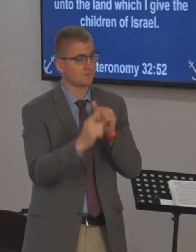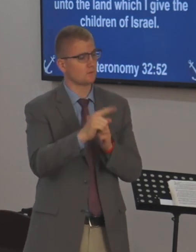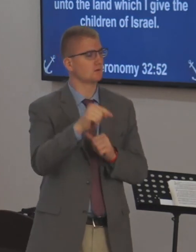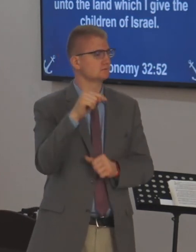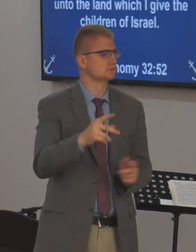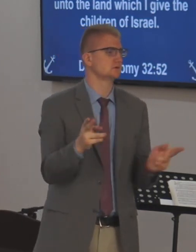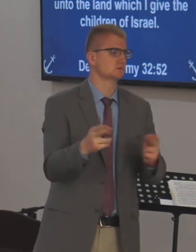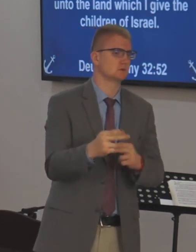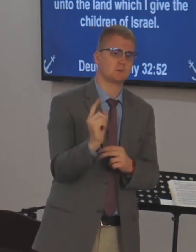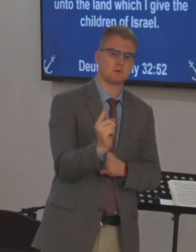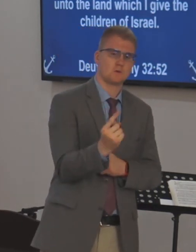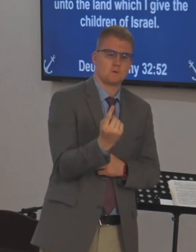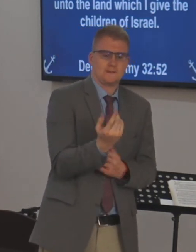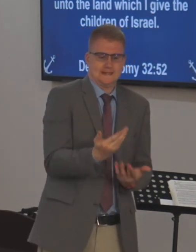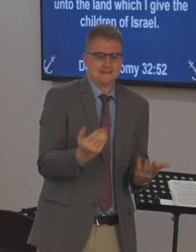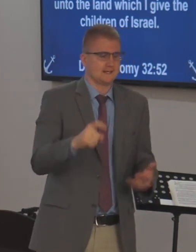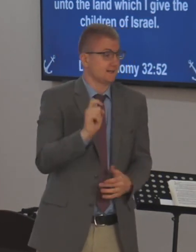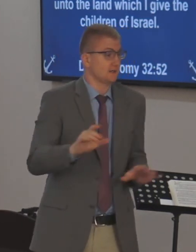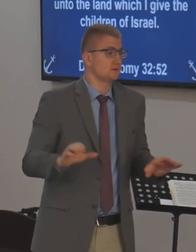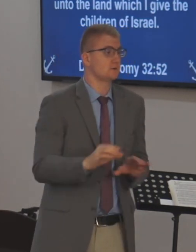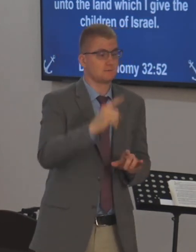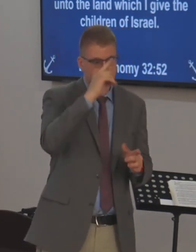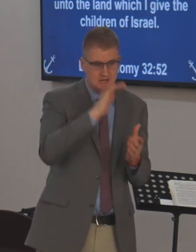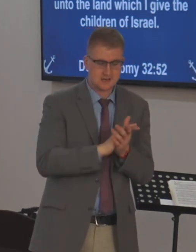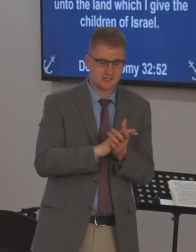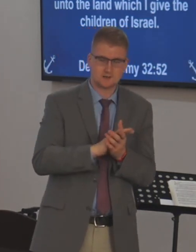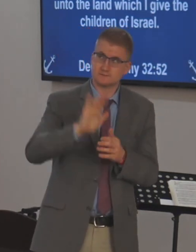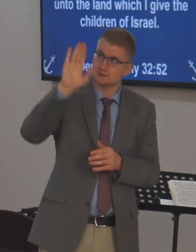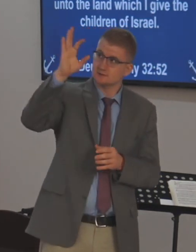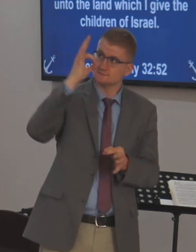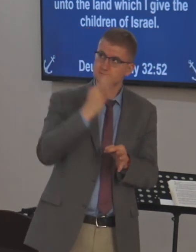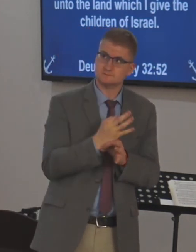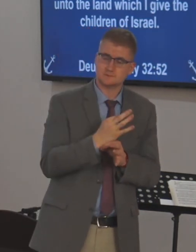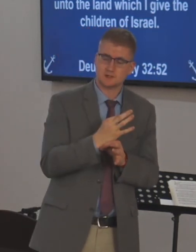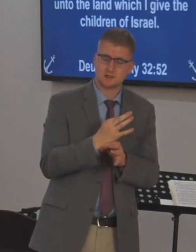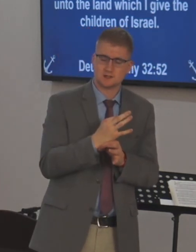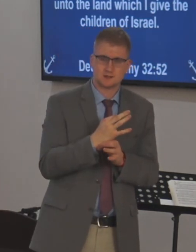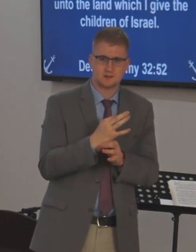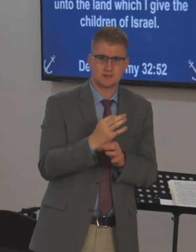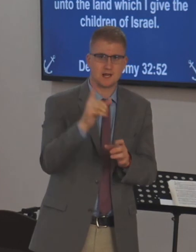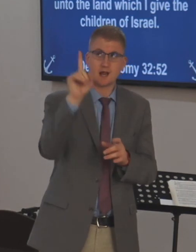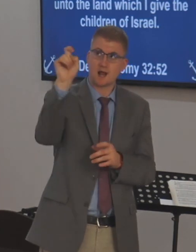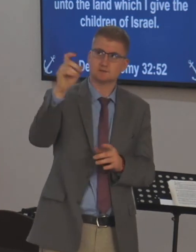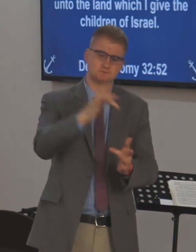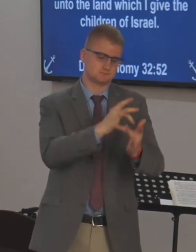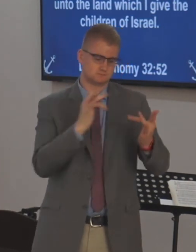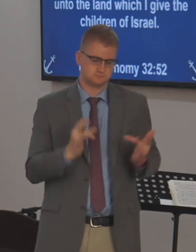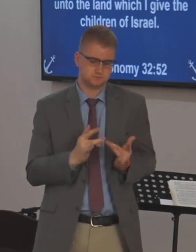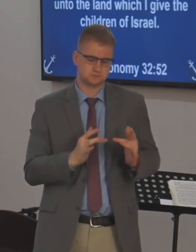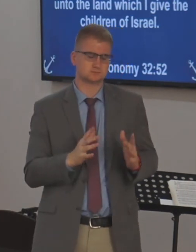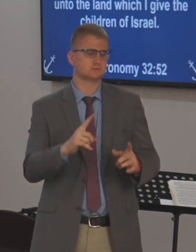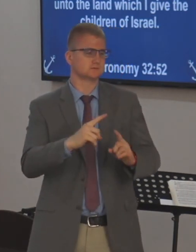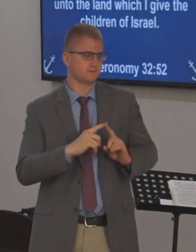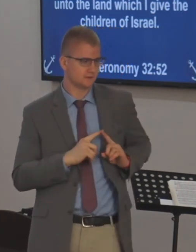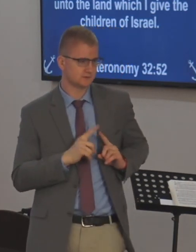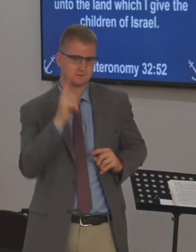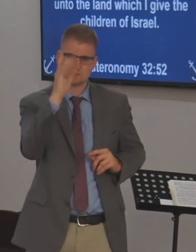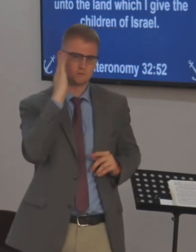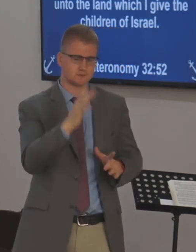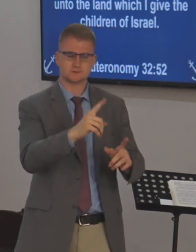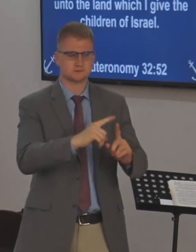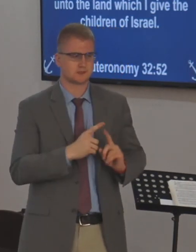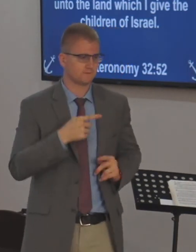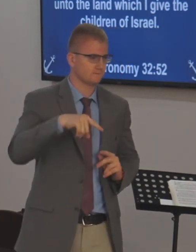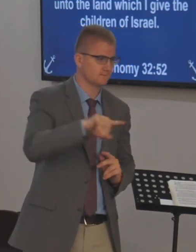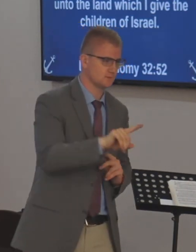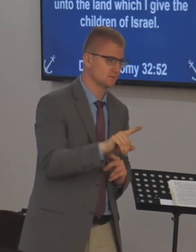have to do is believe by his faith in that and ask him into your heart, and he will save you. And then get down